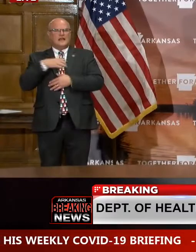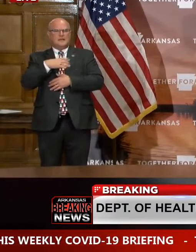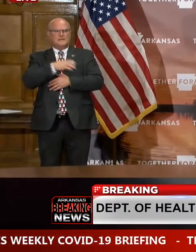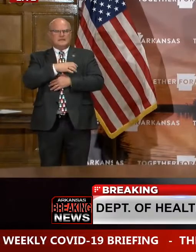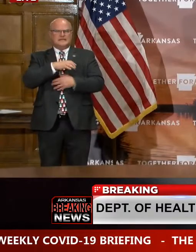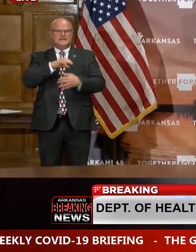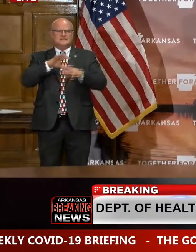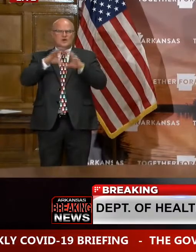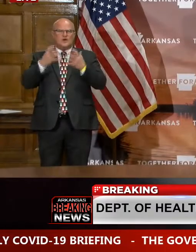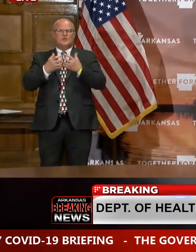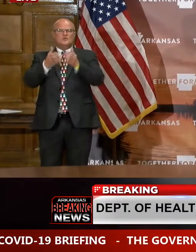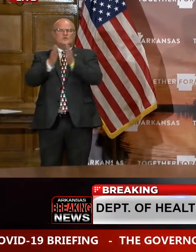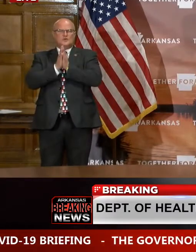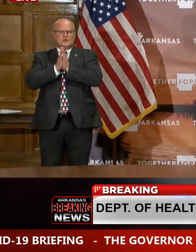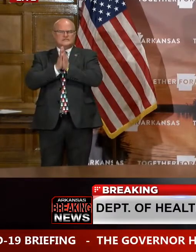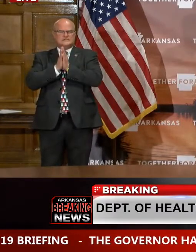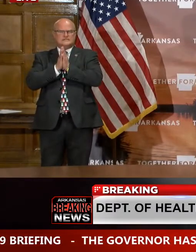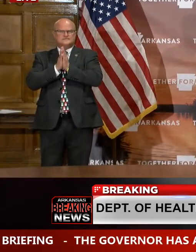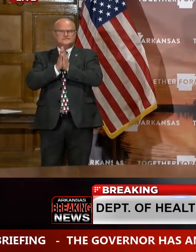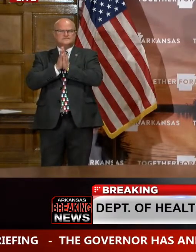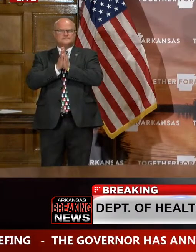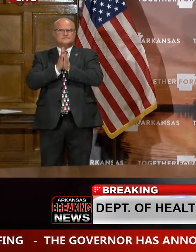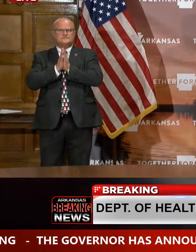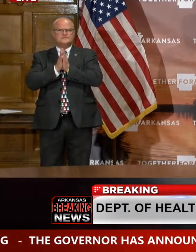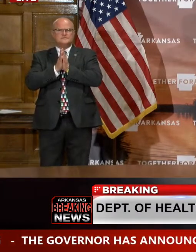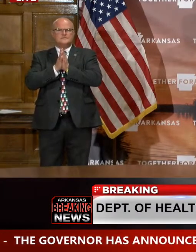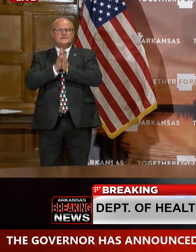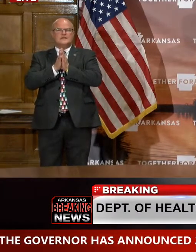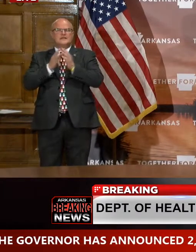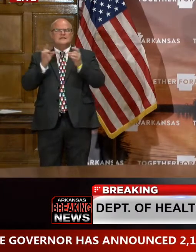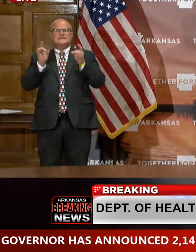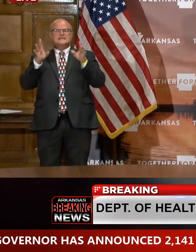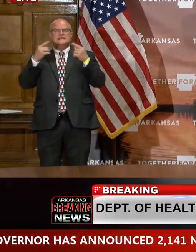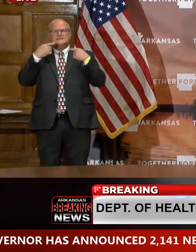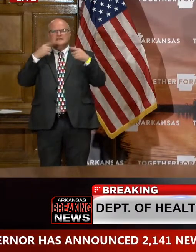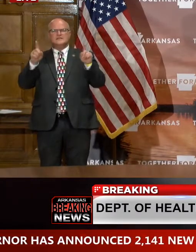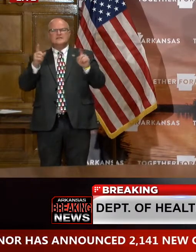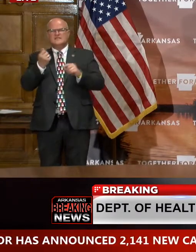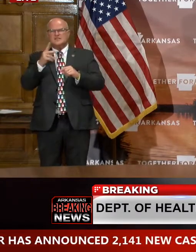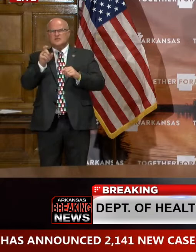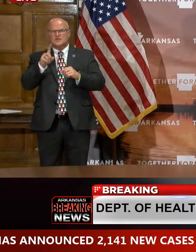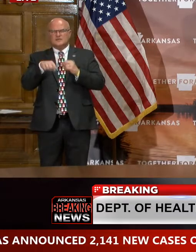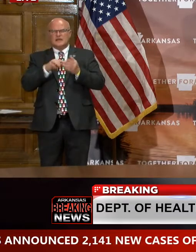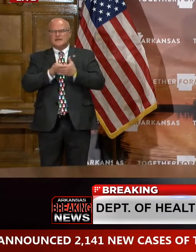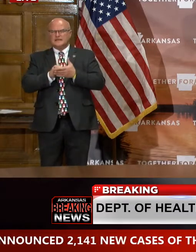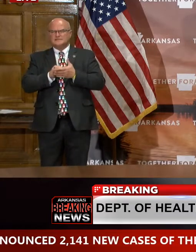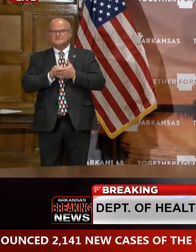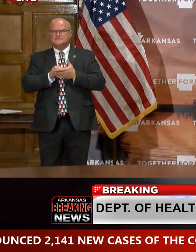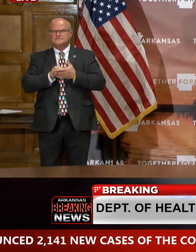whole that you had requested regarding the disaster declaration. A couple questions on that.